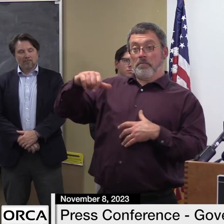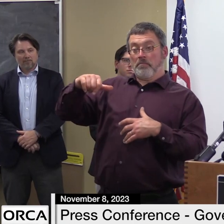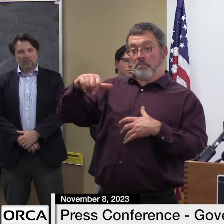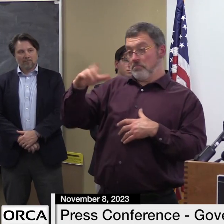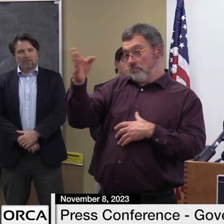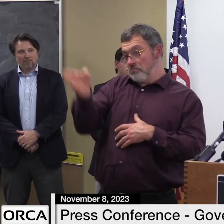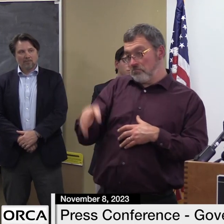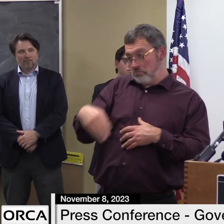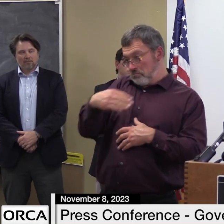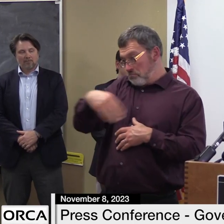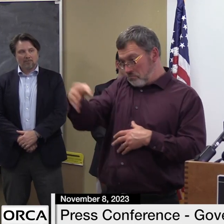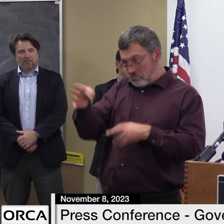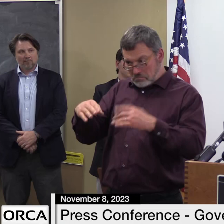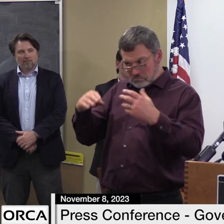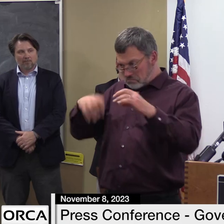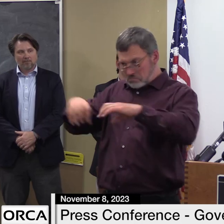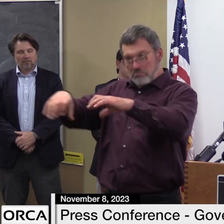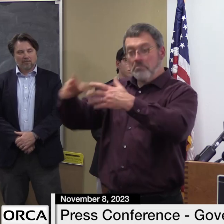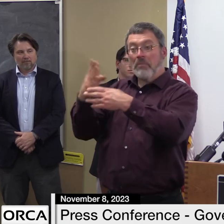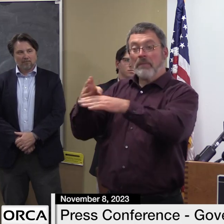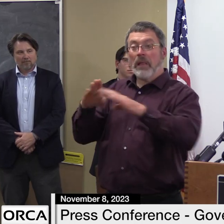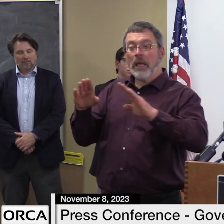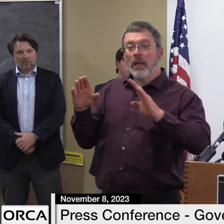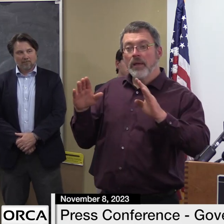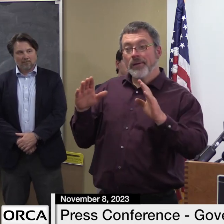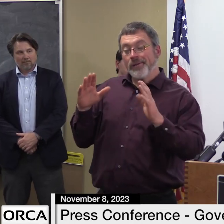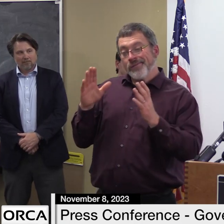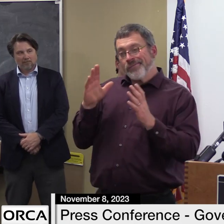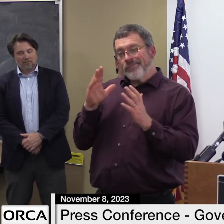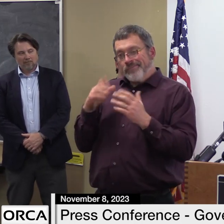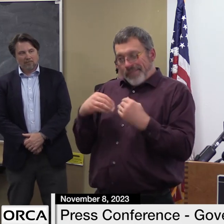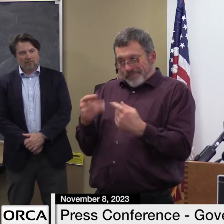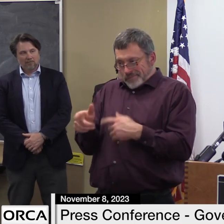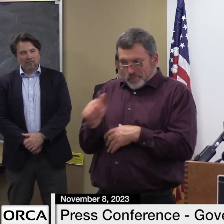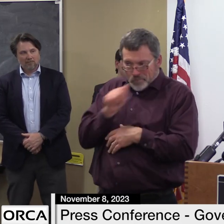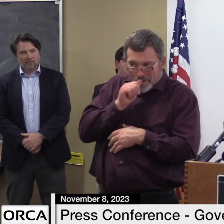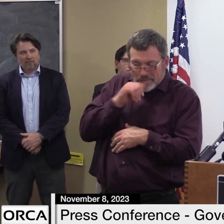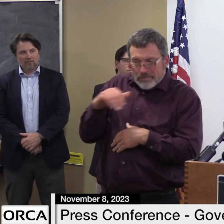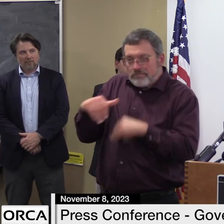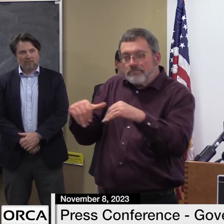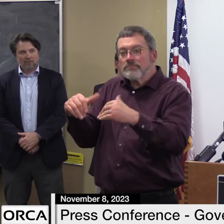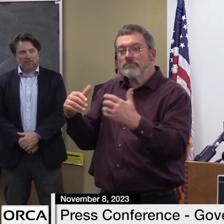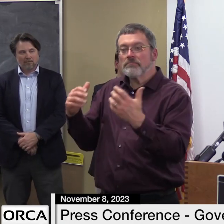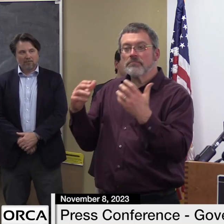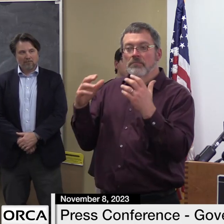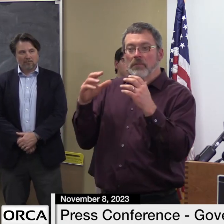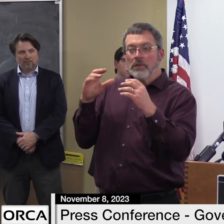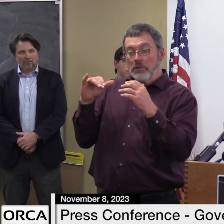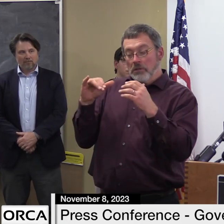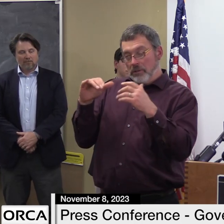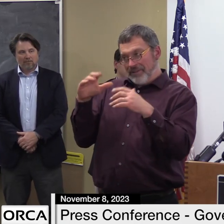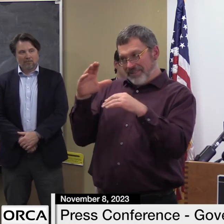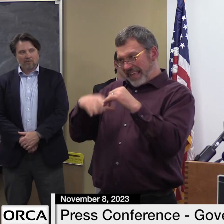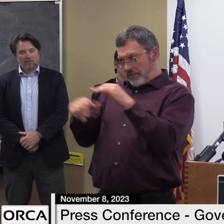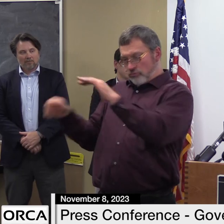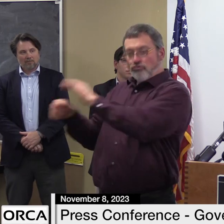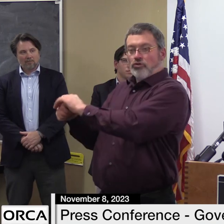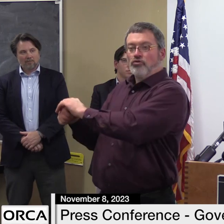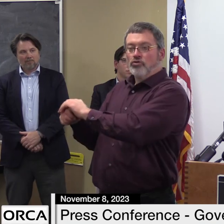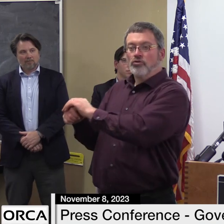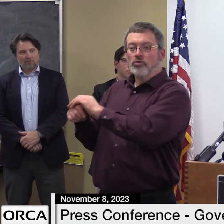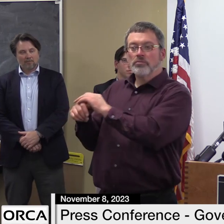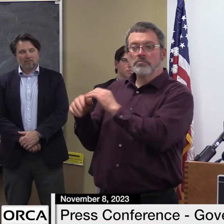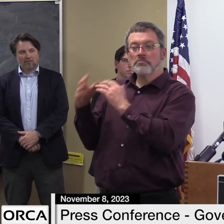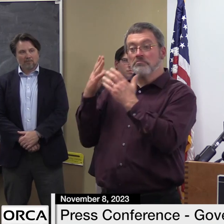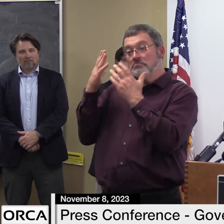off and create different, more private areas within this shelter. So it isn't this